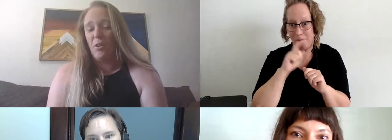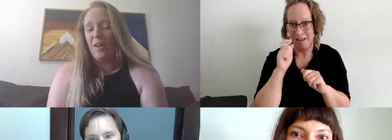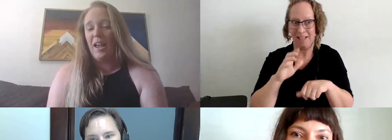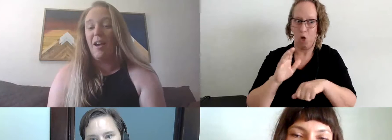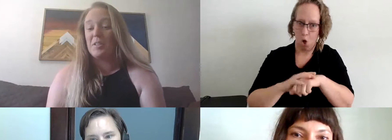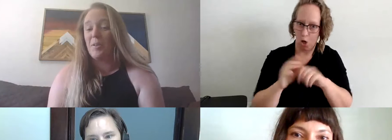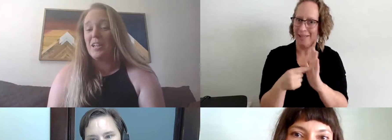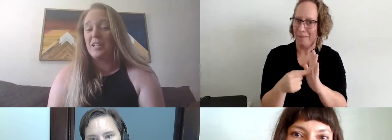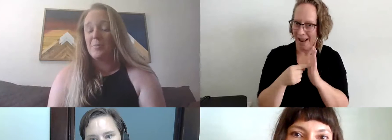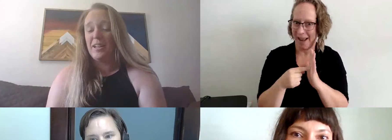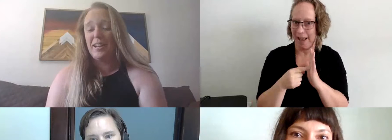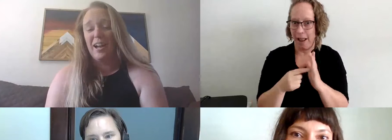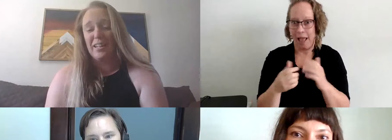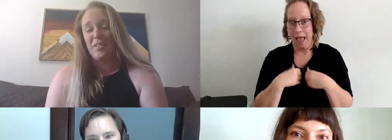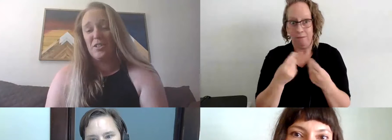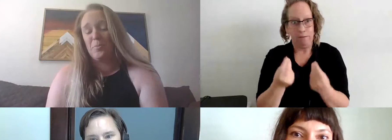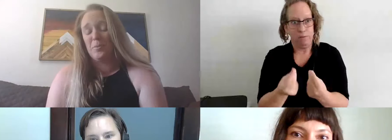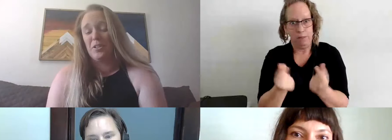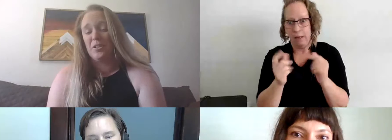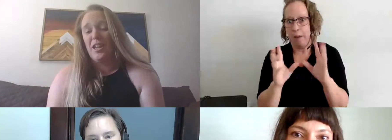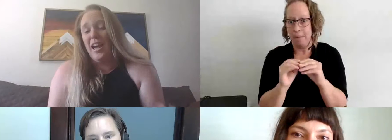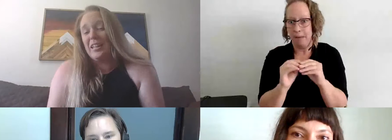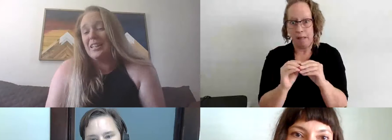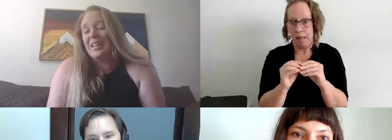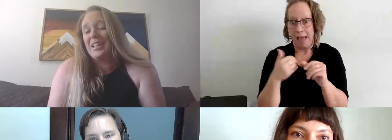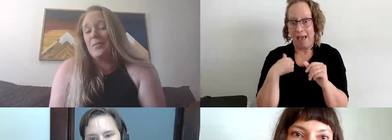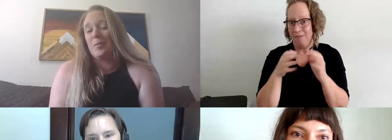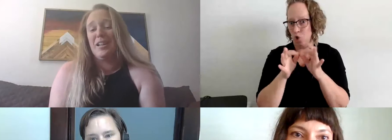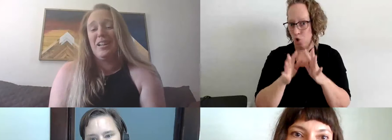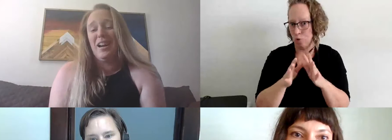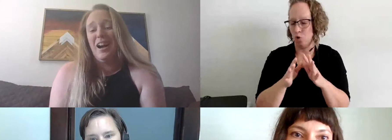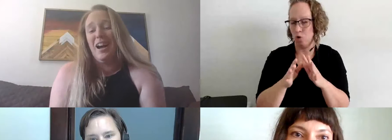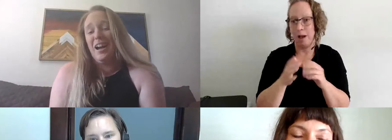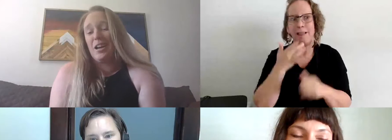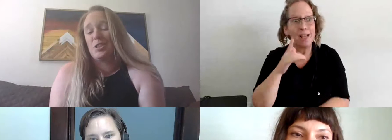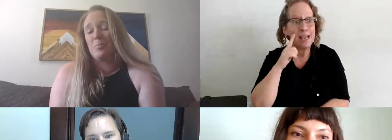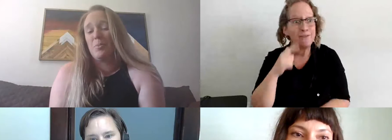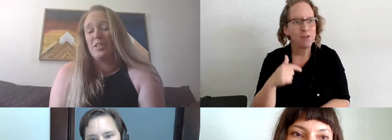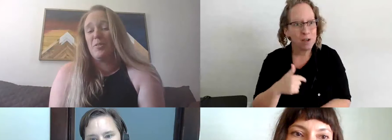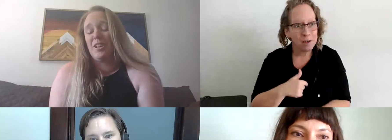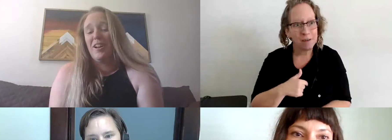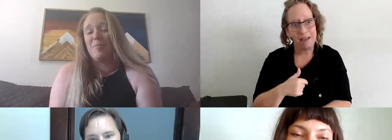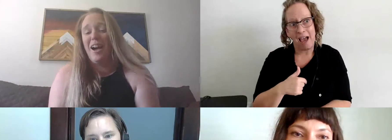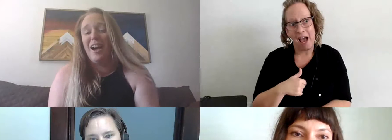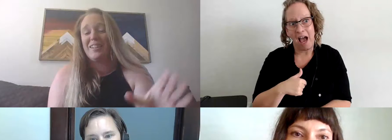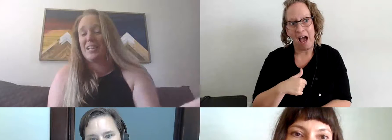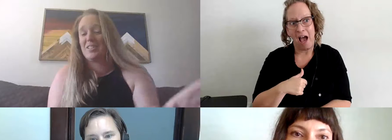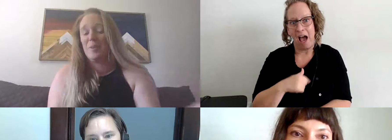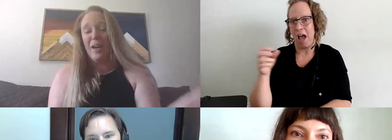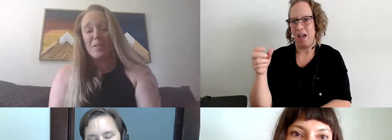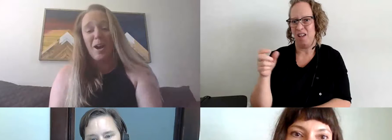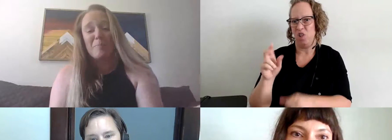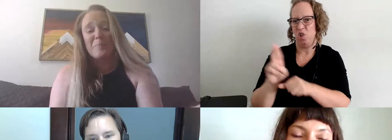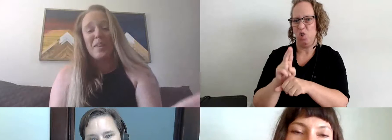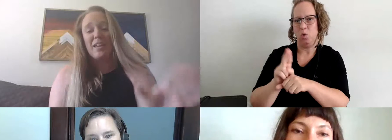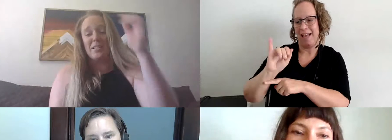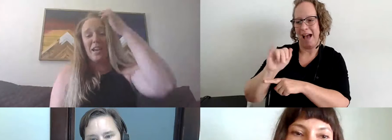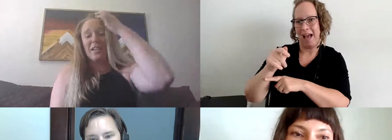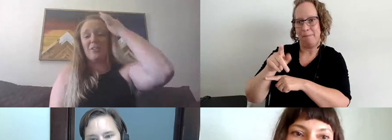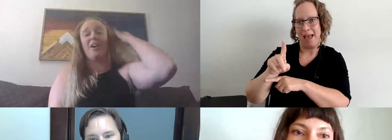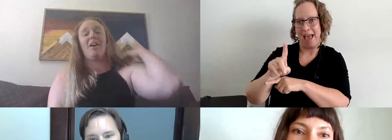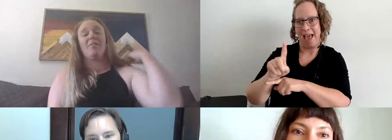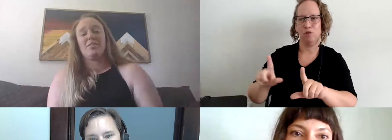demand. So if I have a spontaneous meeting, I can have an interpreter. And lucky for me, I actually put them on an iPad next to my